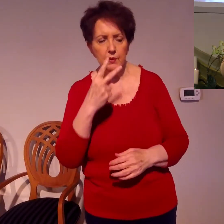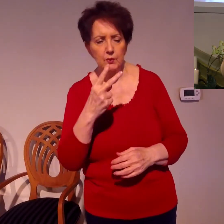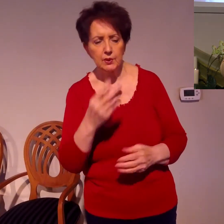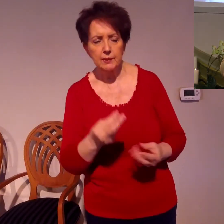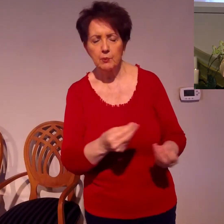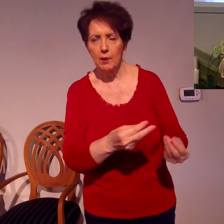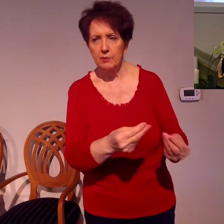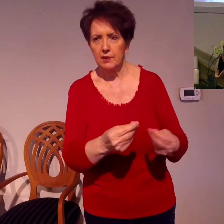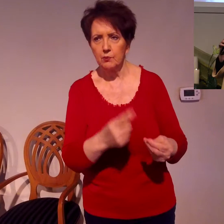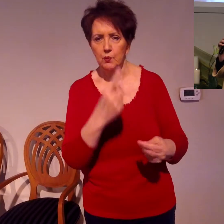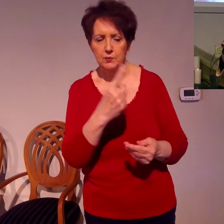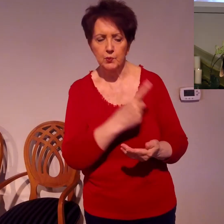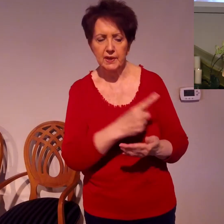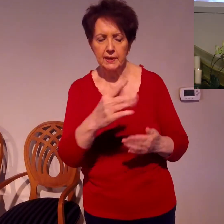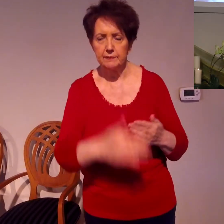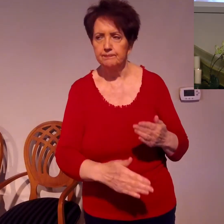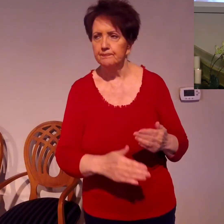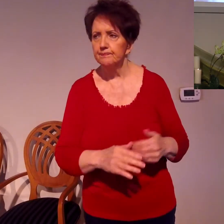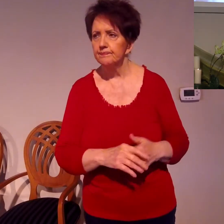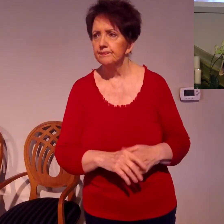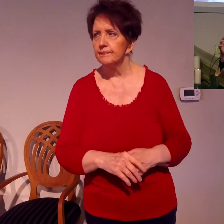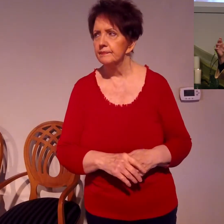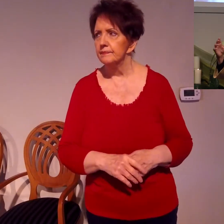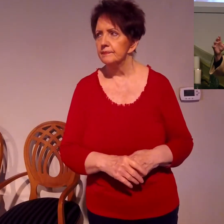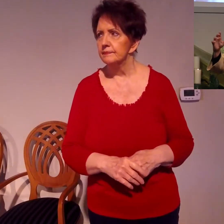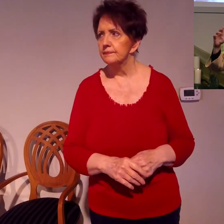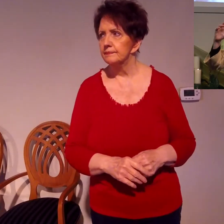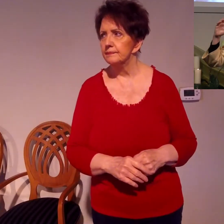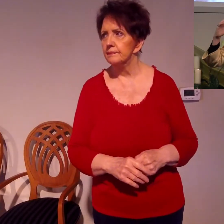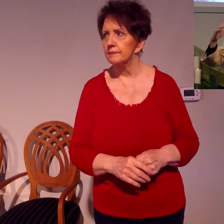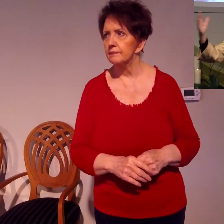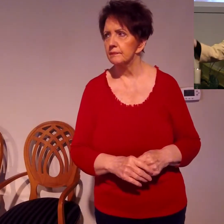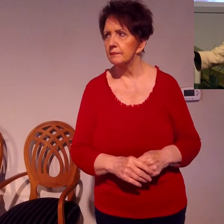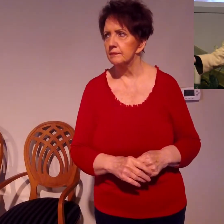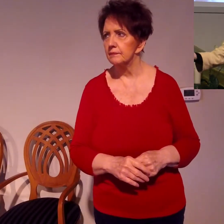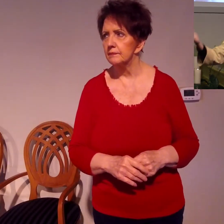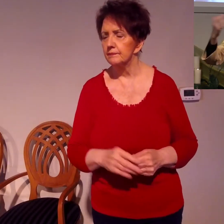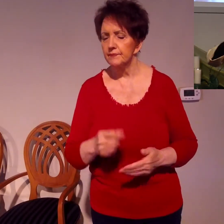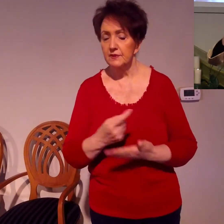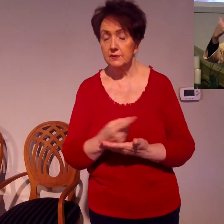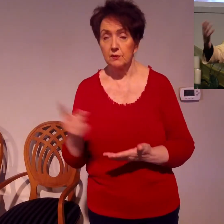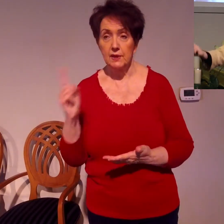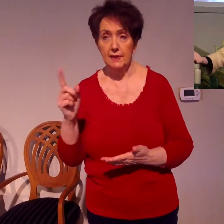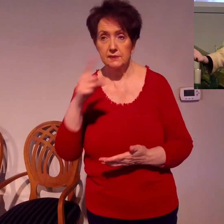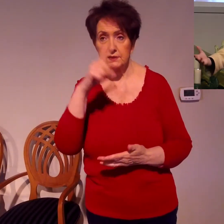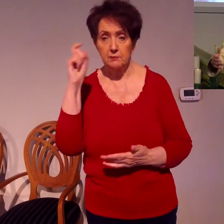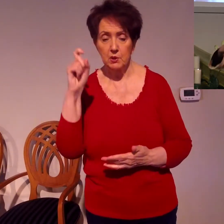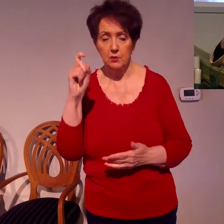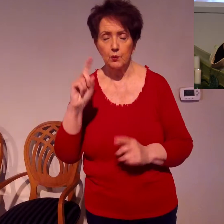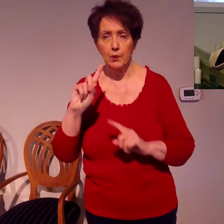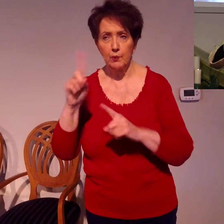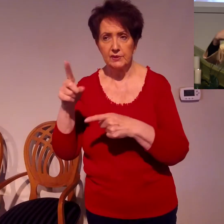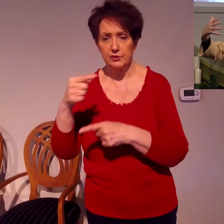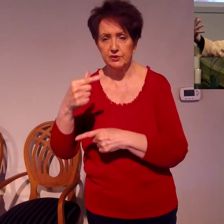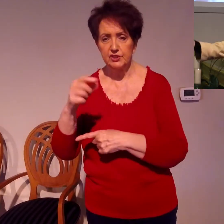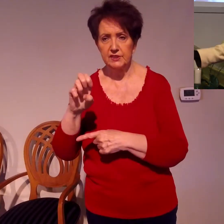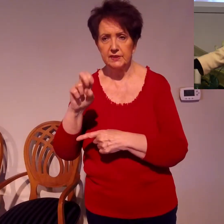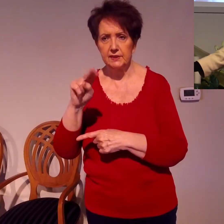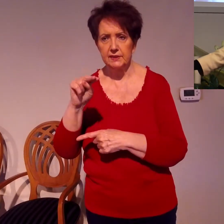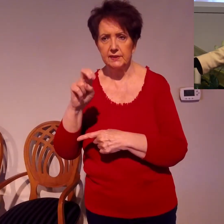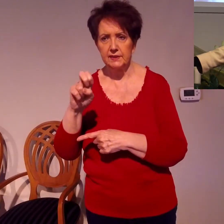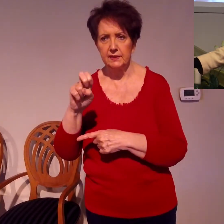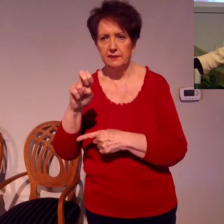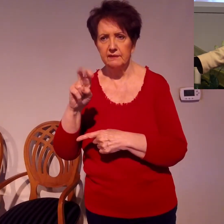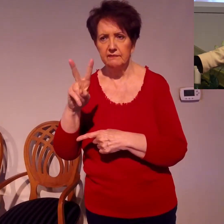our weekends, not Sunday. So anyway, last summer we went to Geneva to help